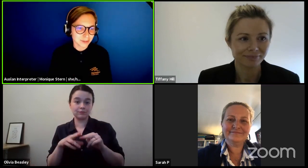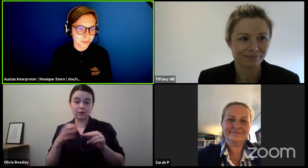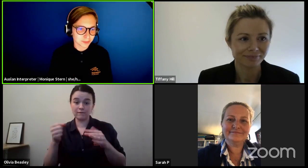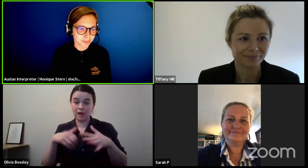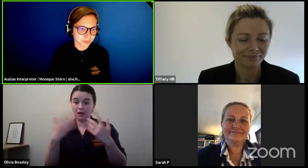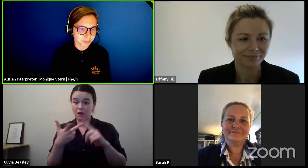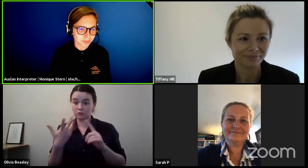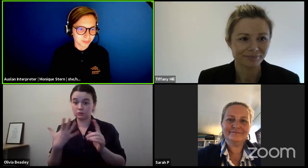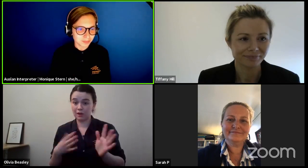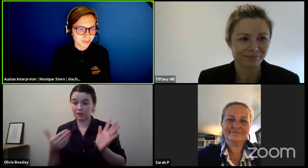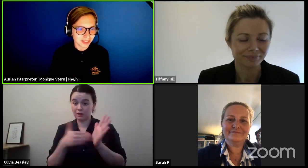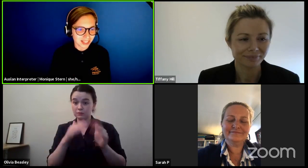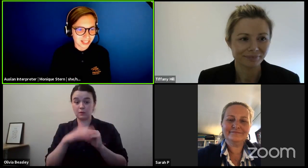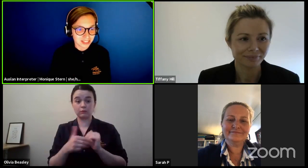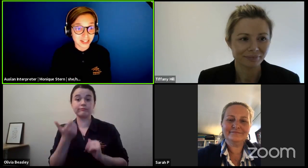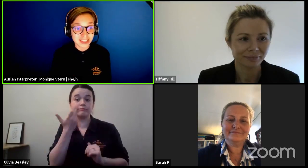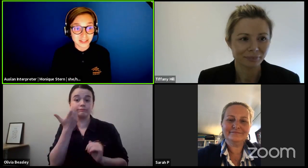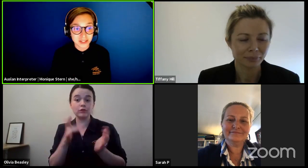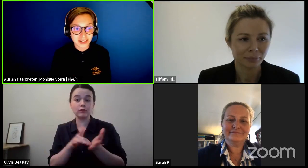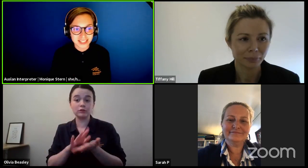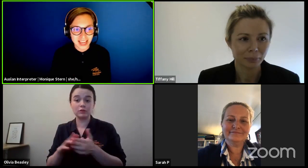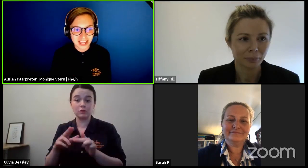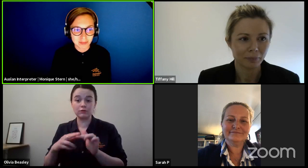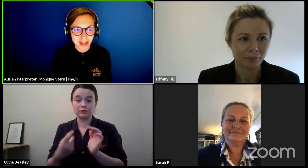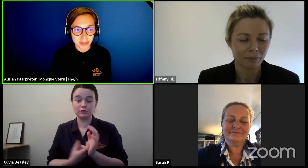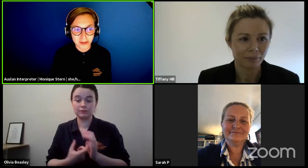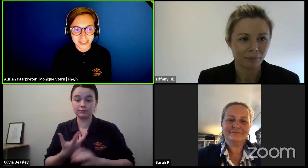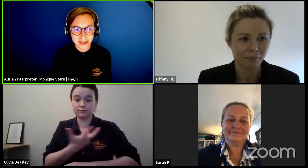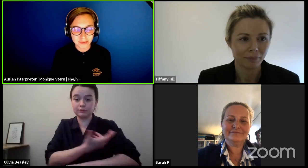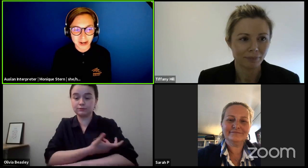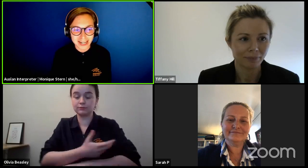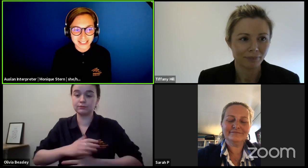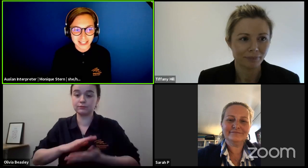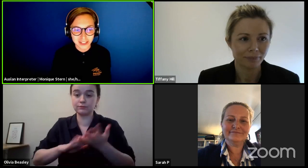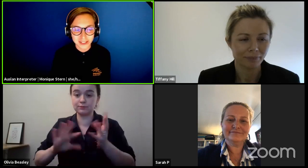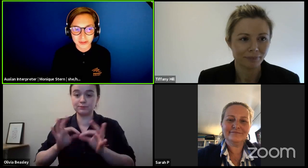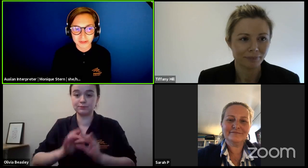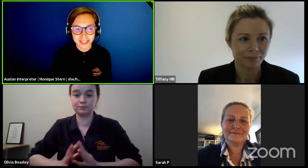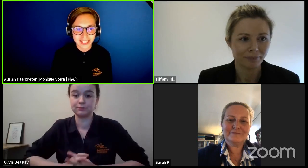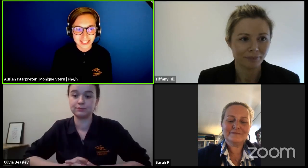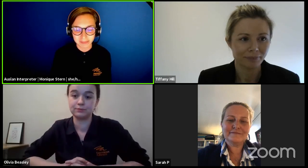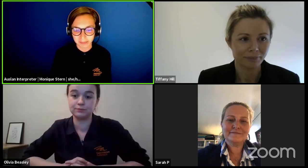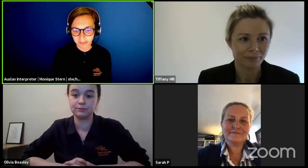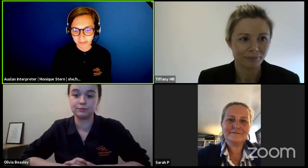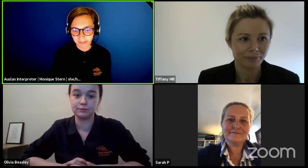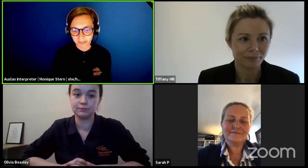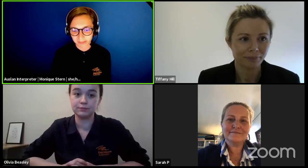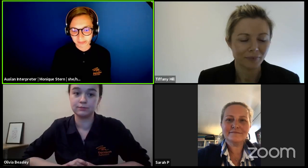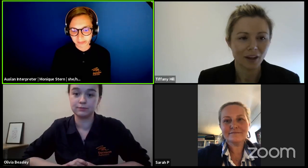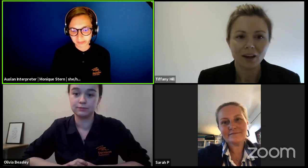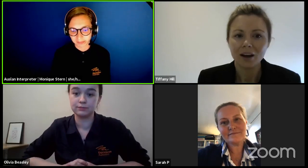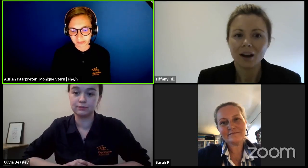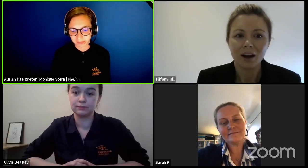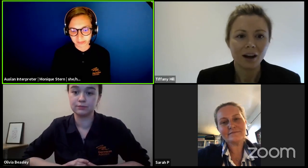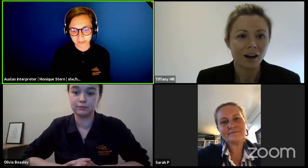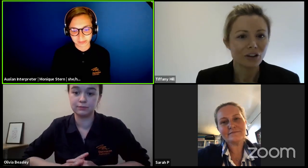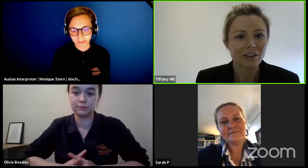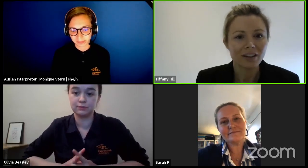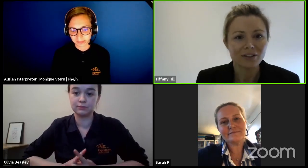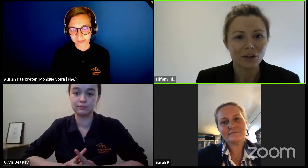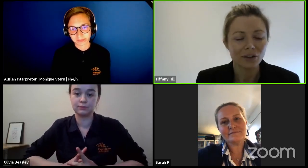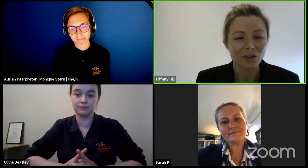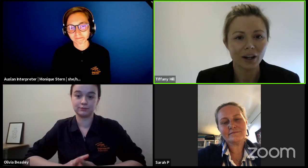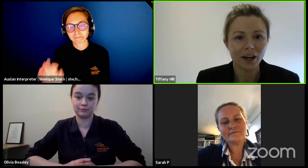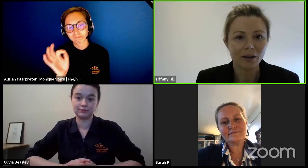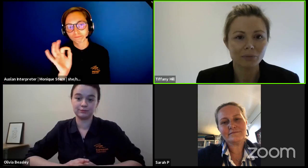Great, thanks, Tiff. Do you have anything else you'd like to add about Thursday and Friday sessions for the vaccine? I don't